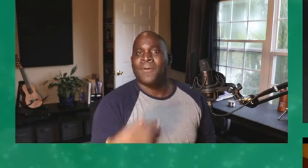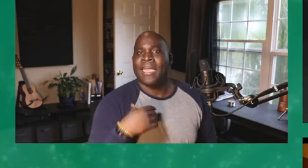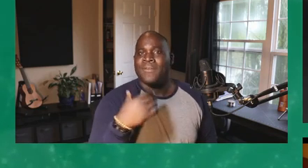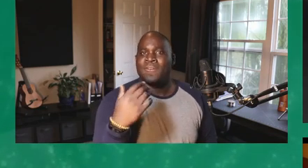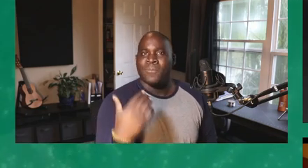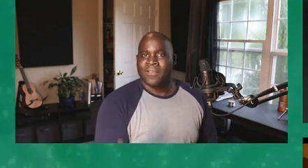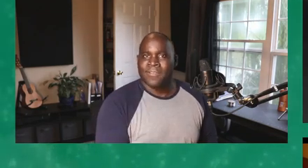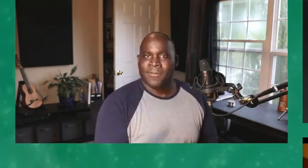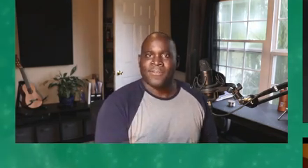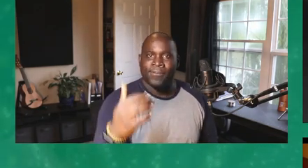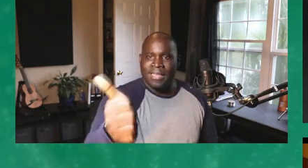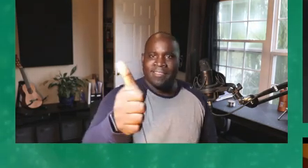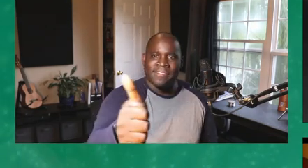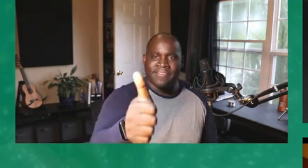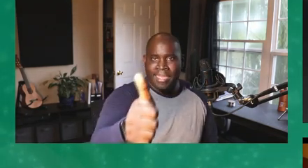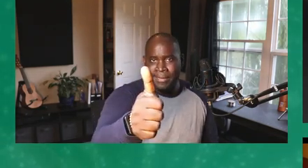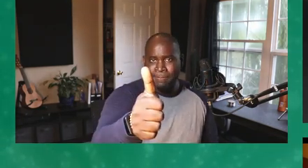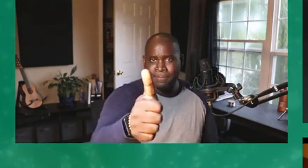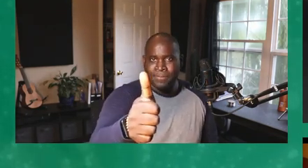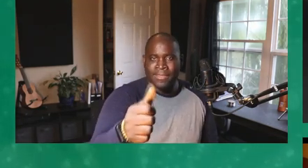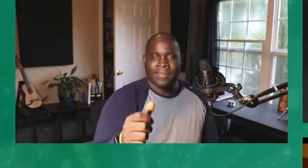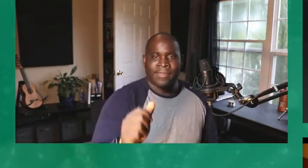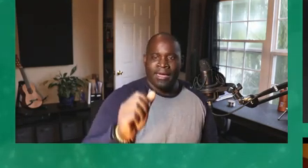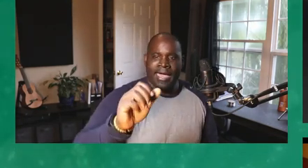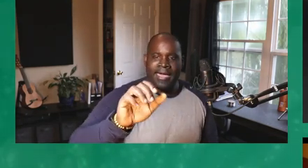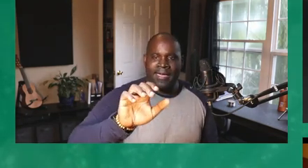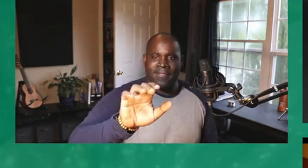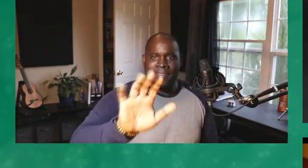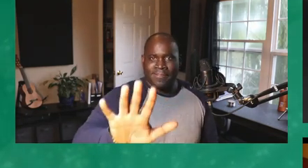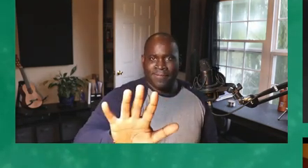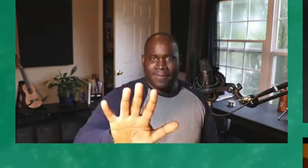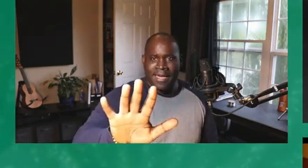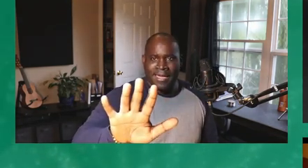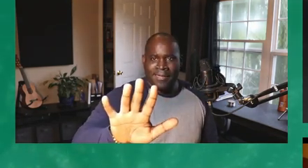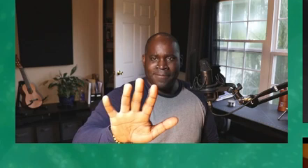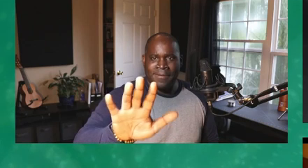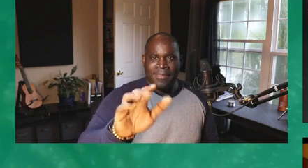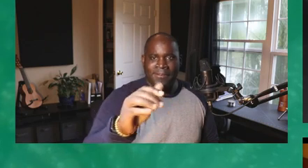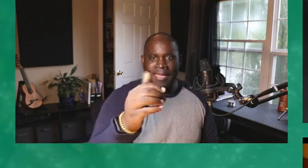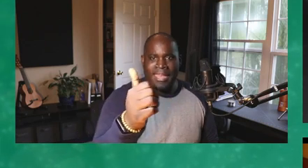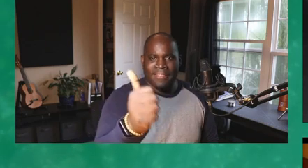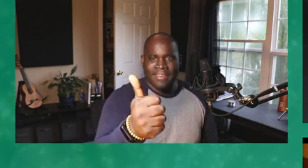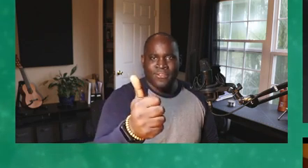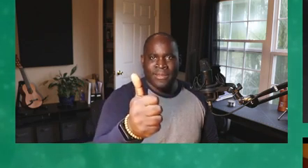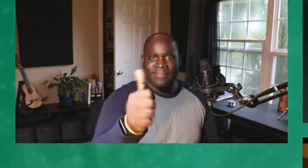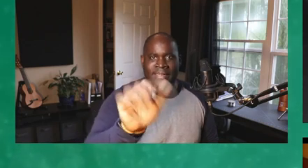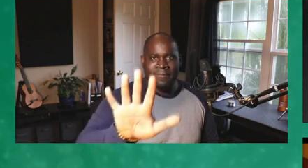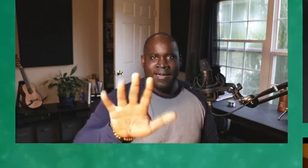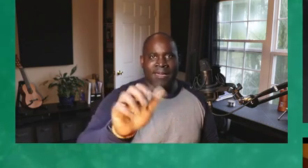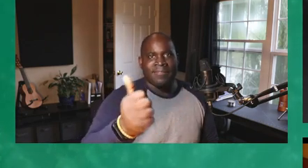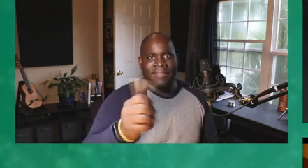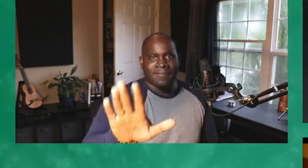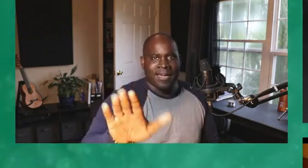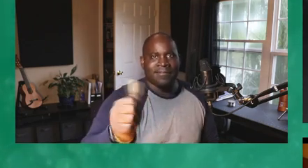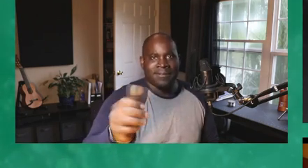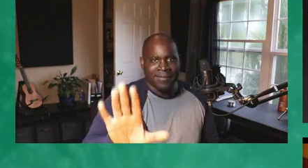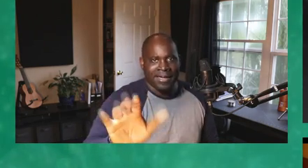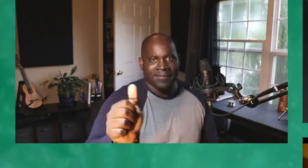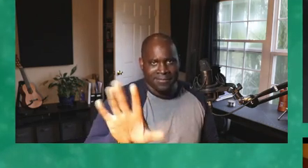ASL with the way how you express numbers. So like this is 10, and this is 5, and instead of doing